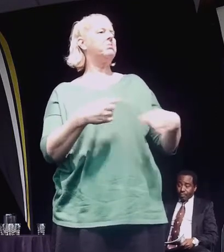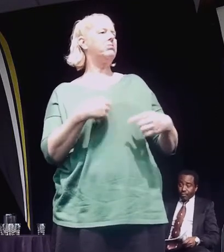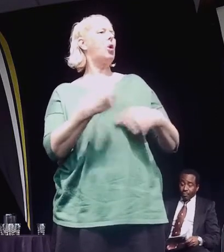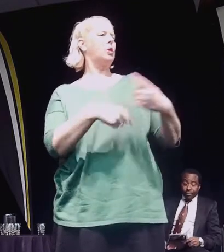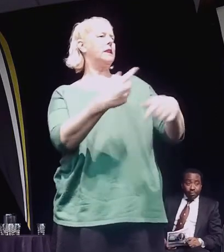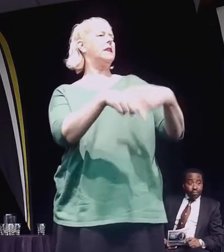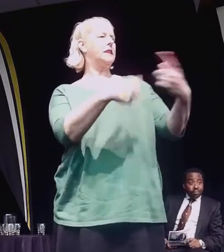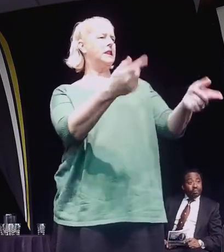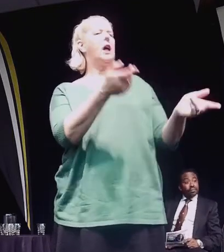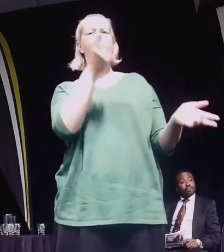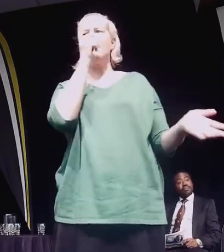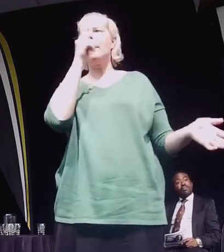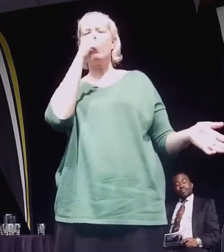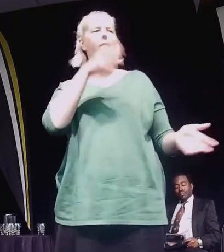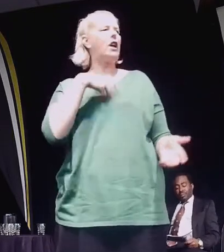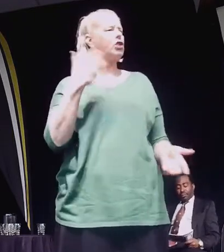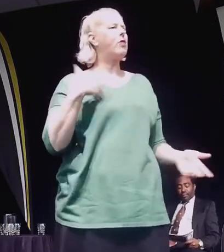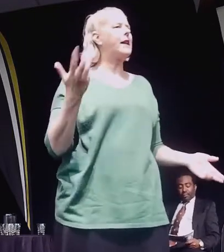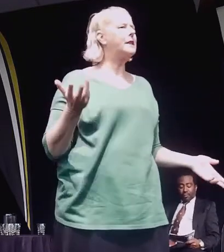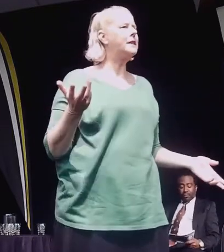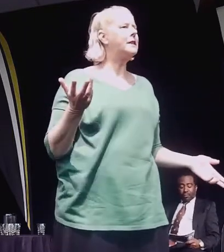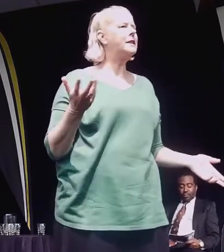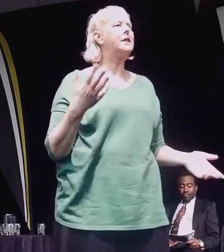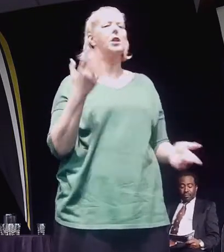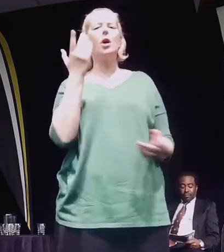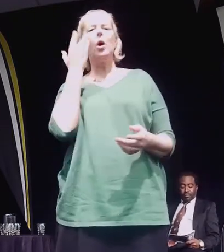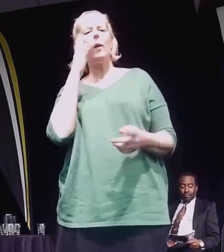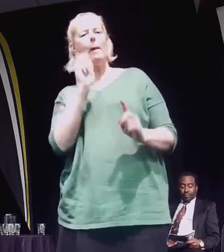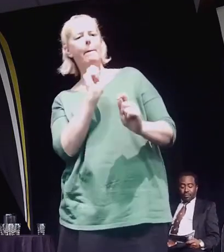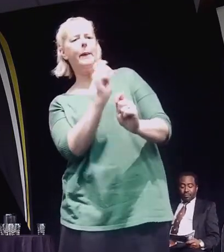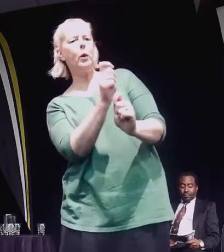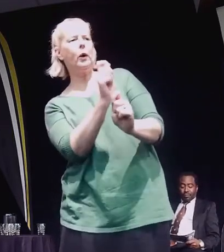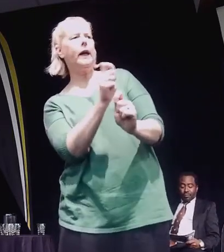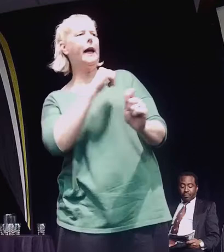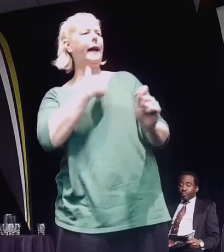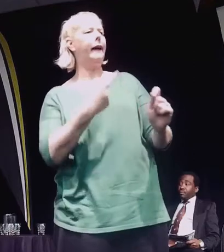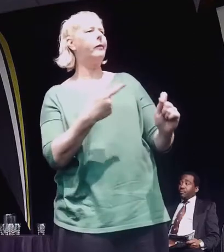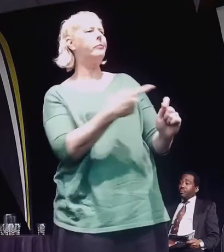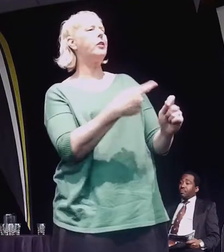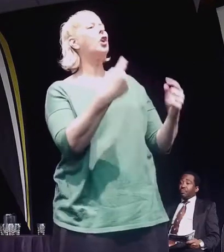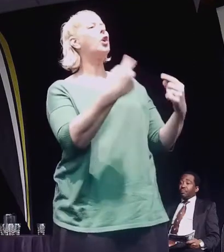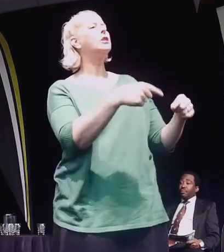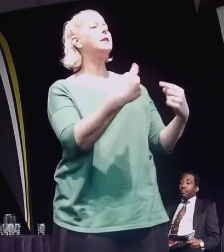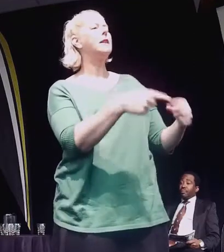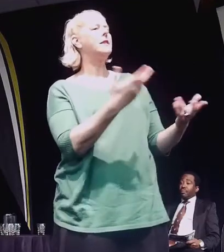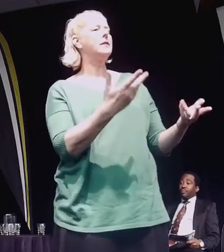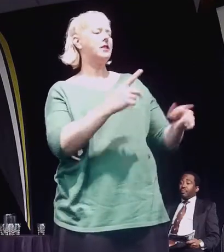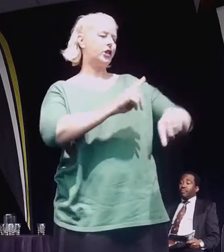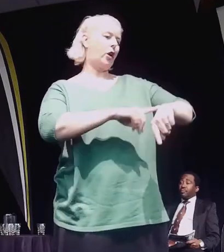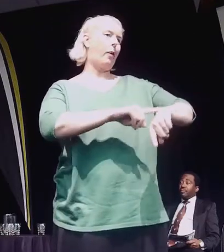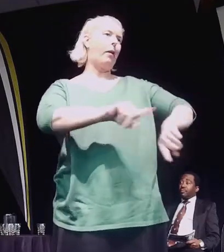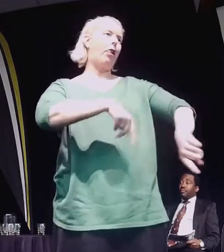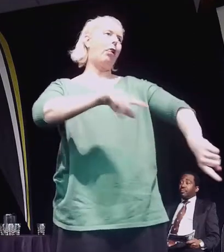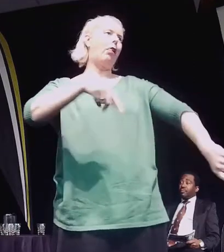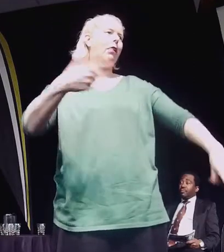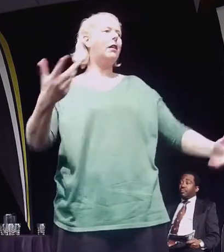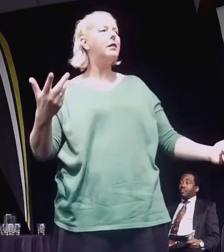is the amount of paperwork and the time it takes to get consent. If we simplify that, then we could address